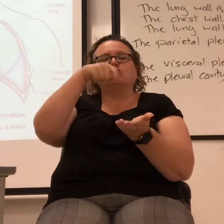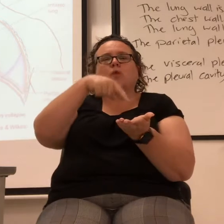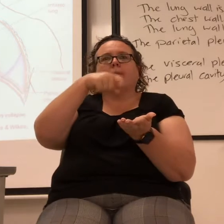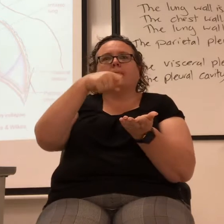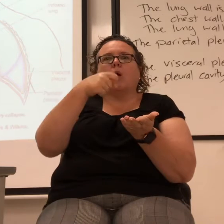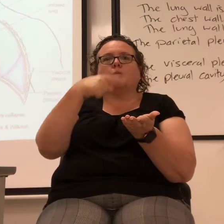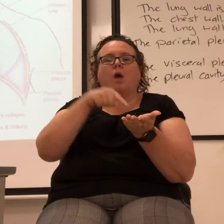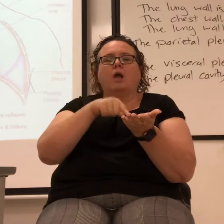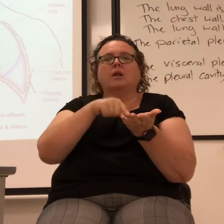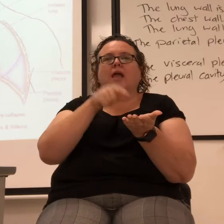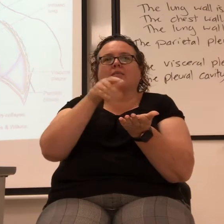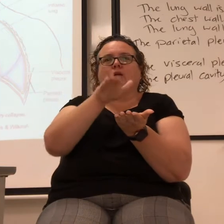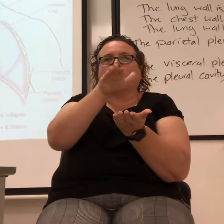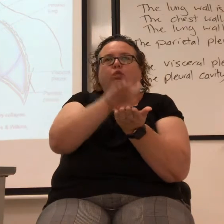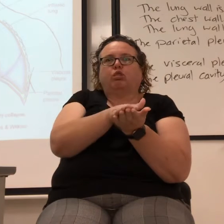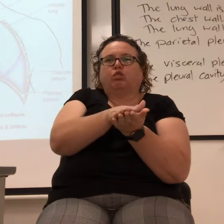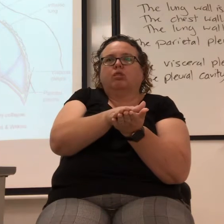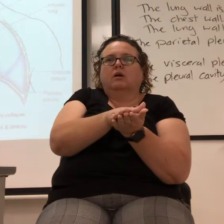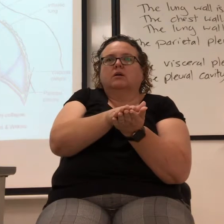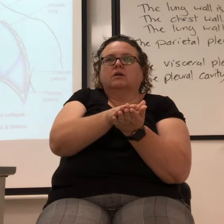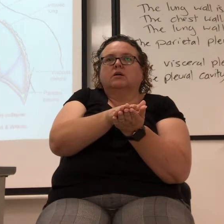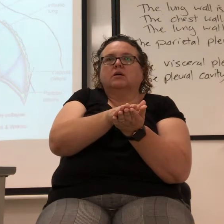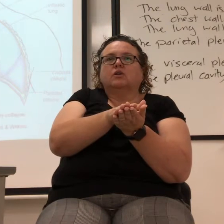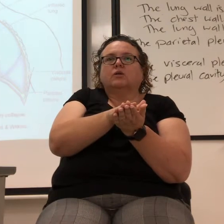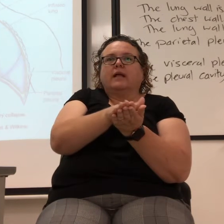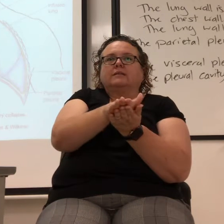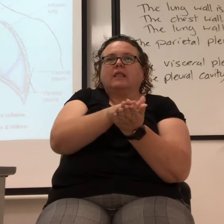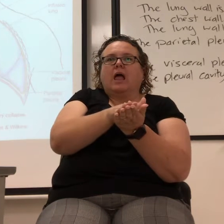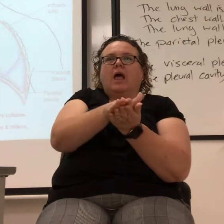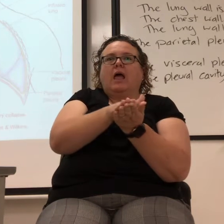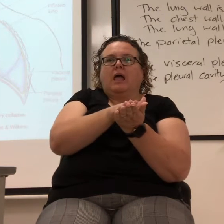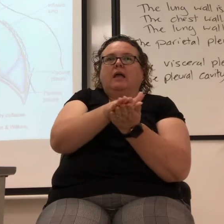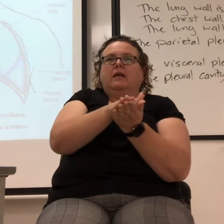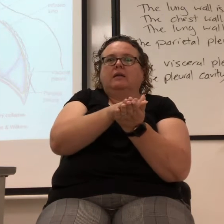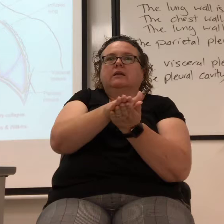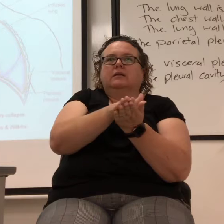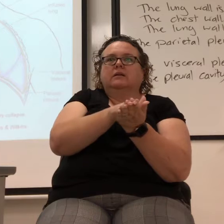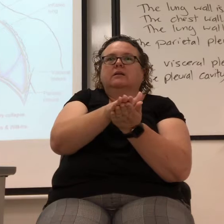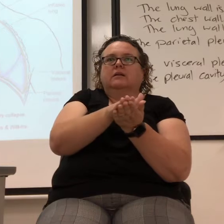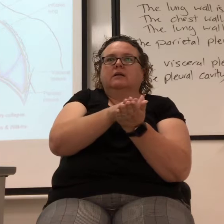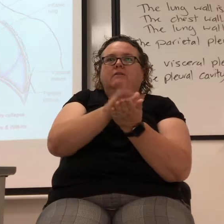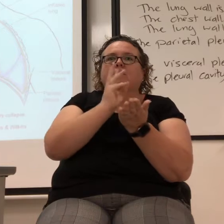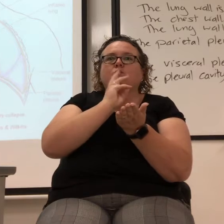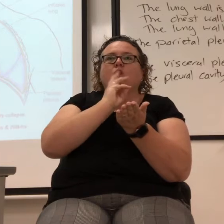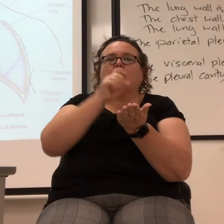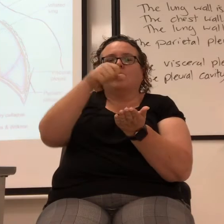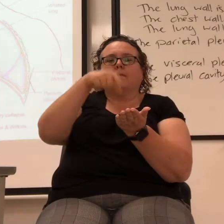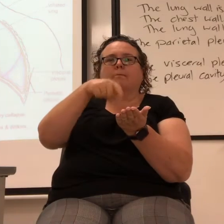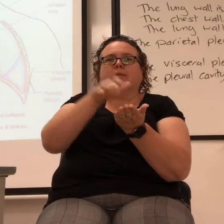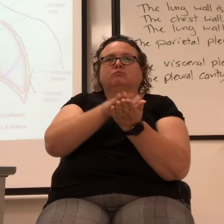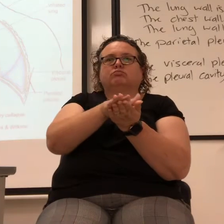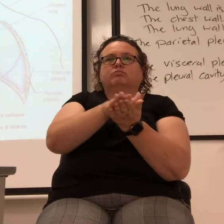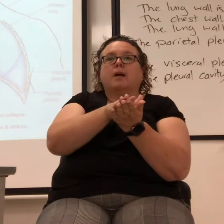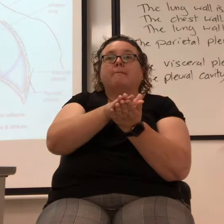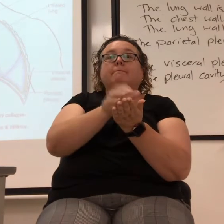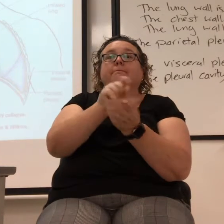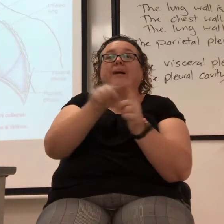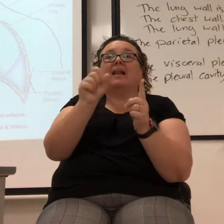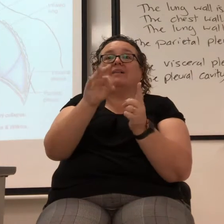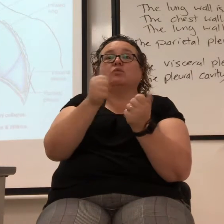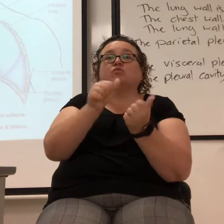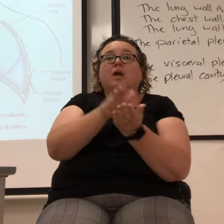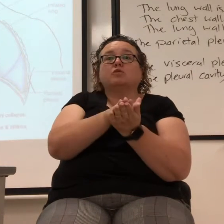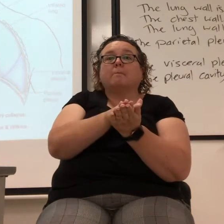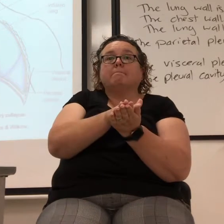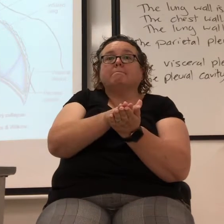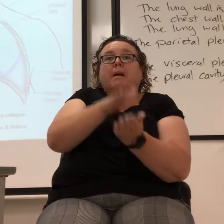then put the two plates together, you could slide the plates like this, side to side. But if you tried to pull the plates apart, it